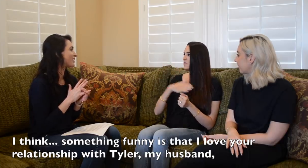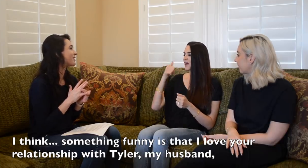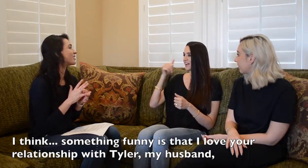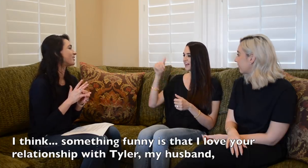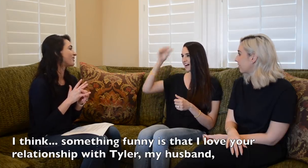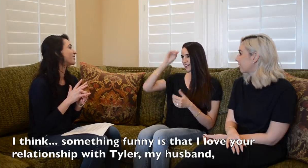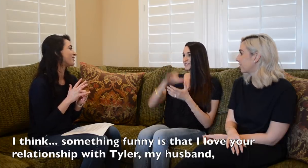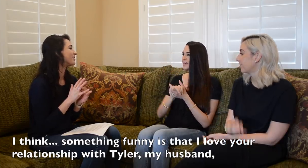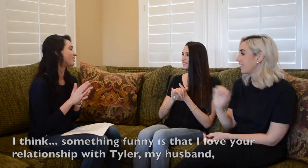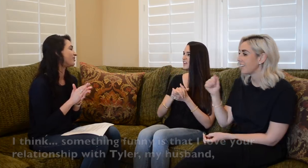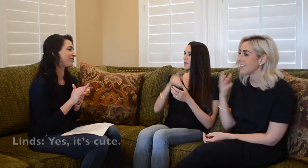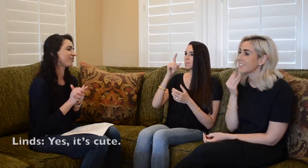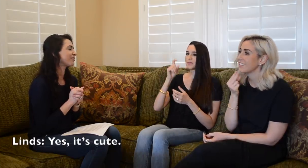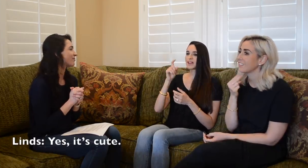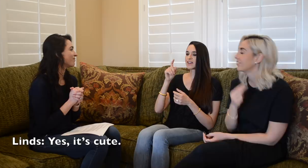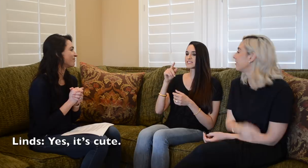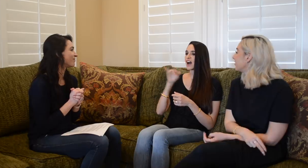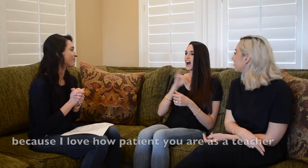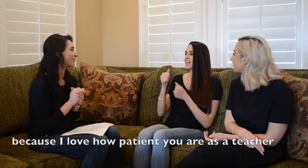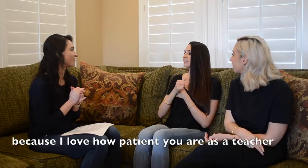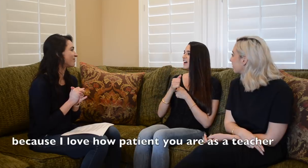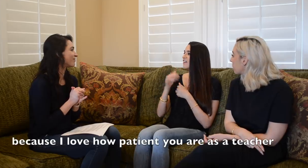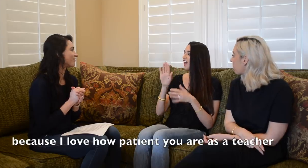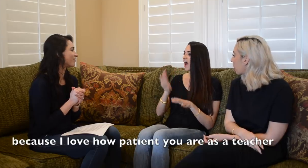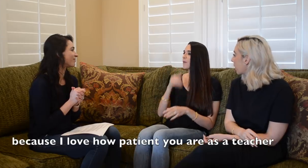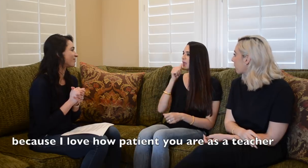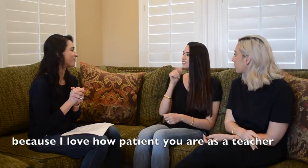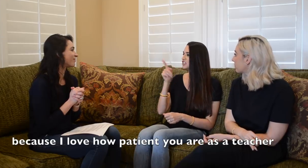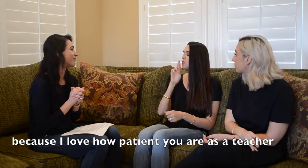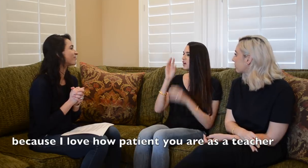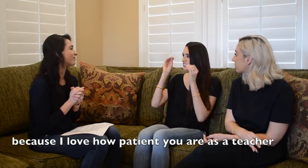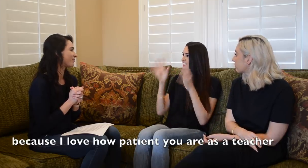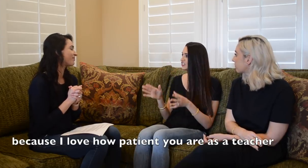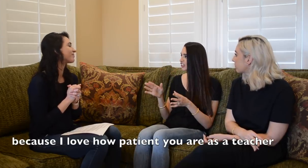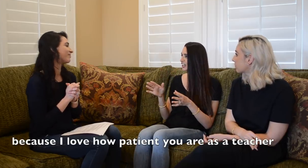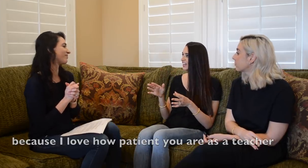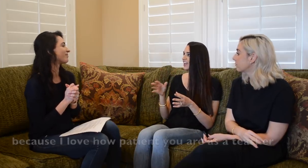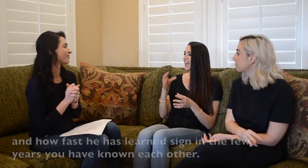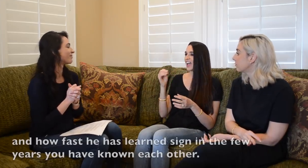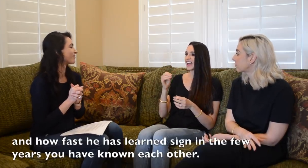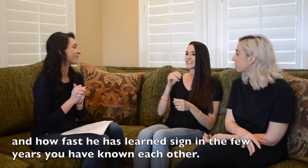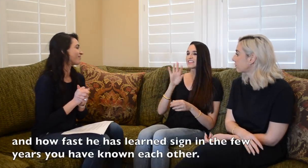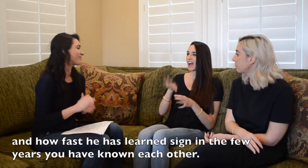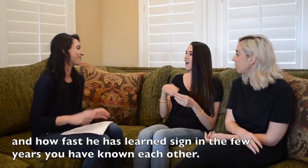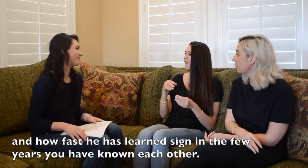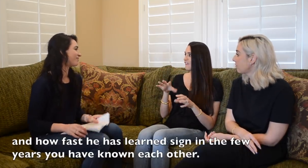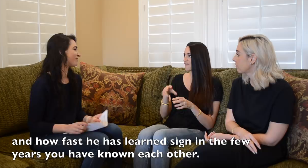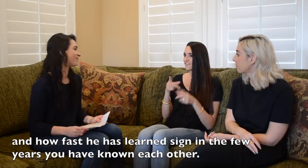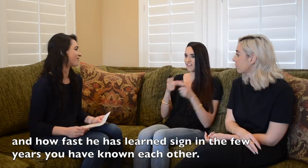my husband. Yeah, that's cute. Because I love how patient you are of a teacher and how